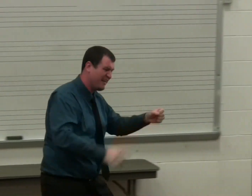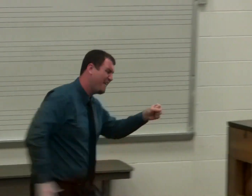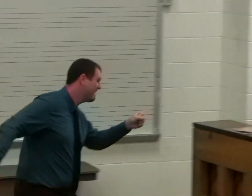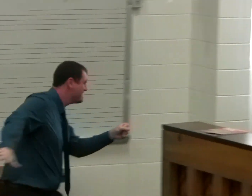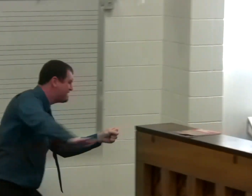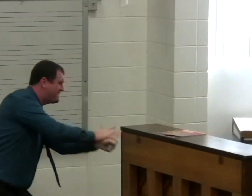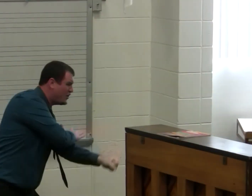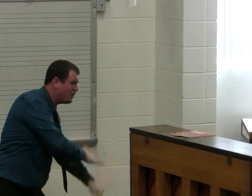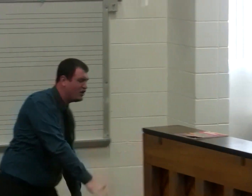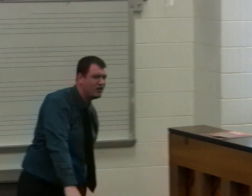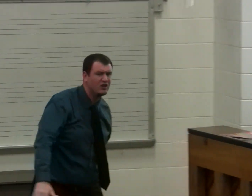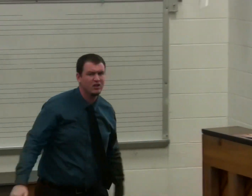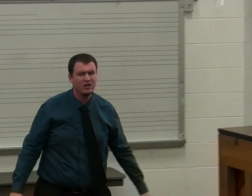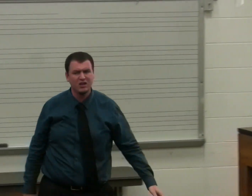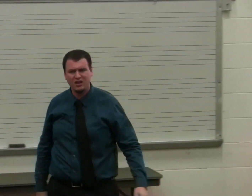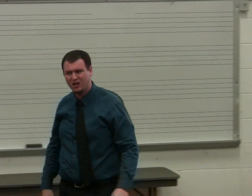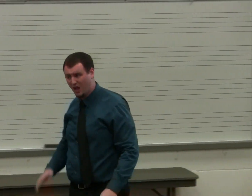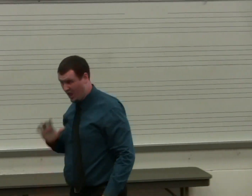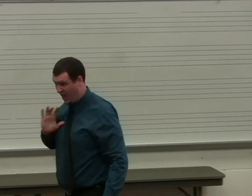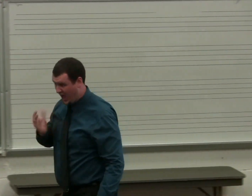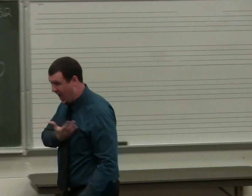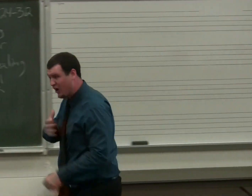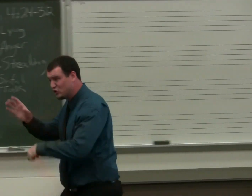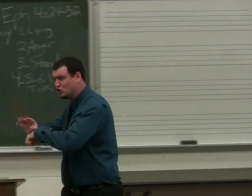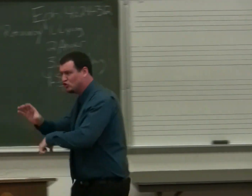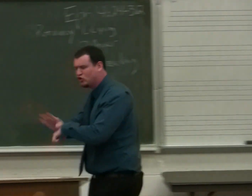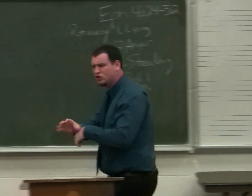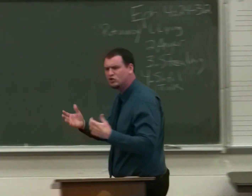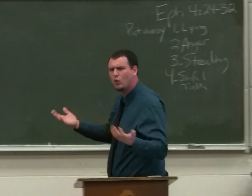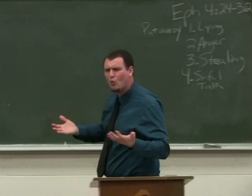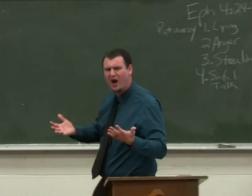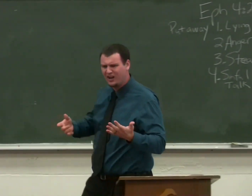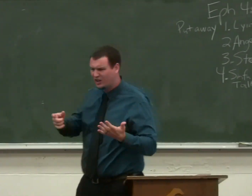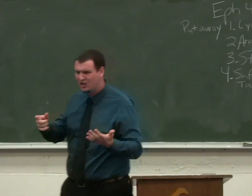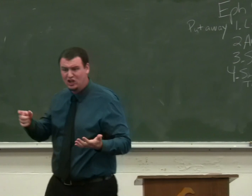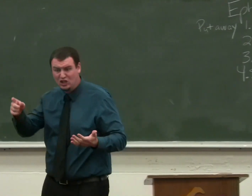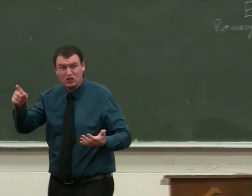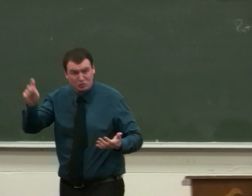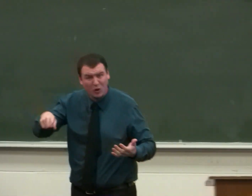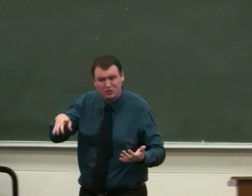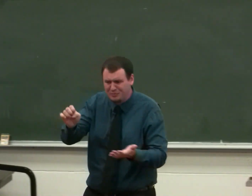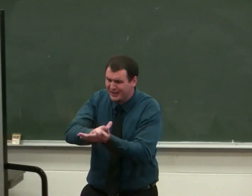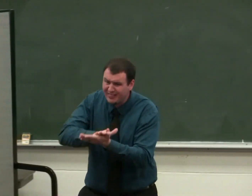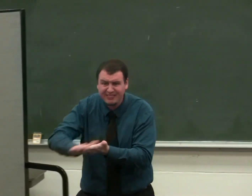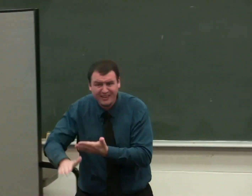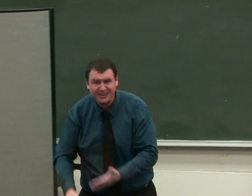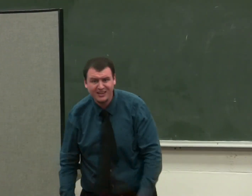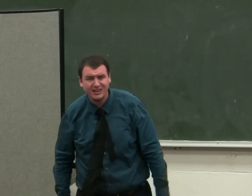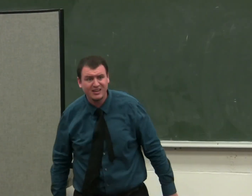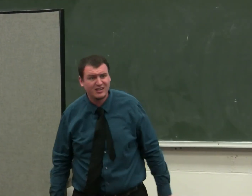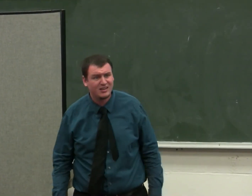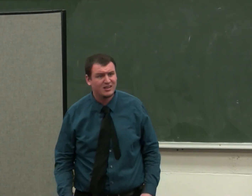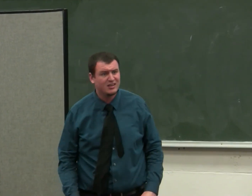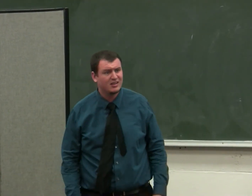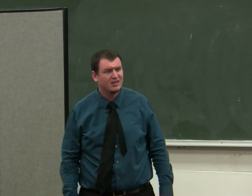is full of sin. And our church is what? It's supposed to be